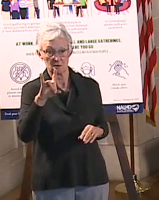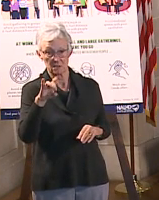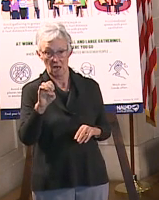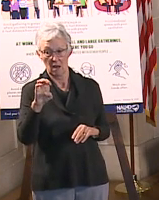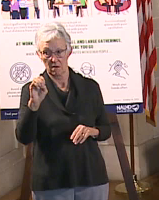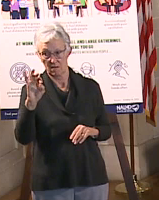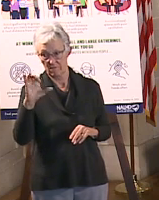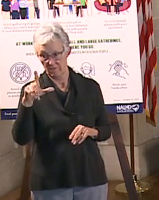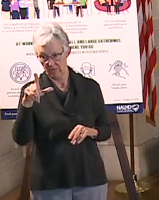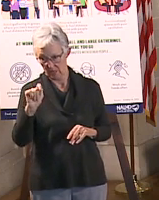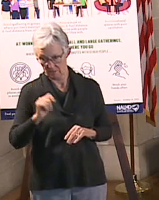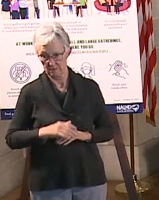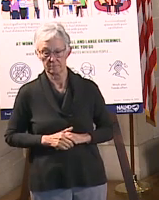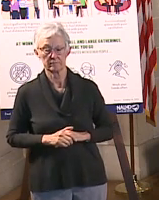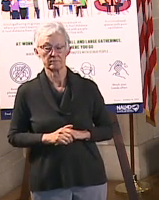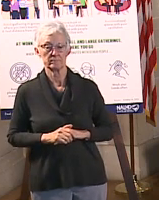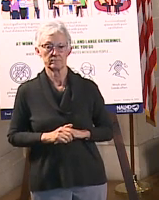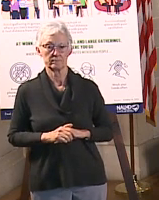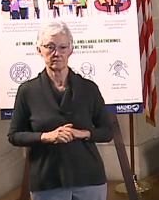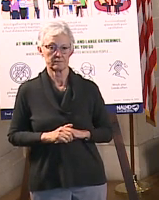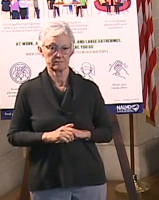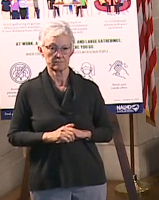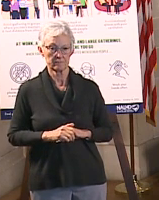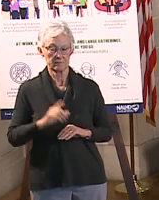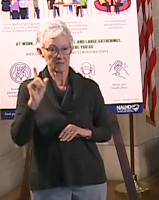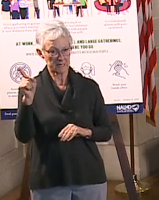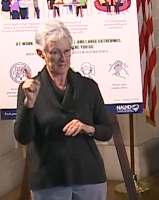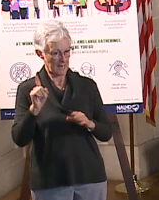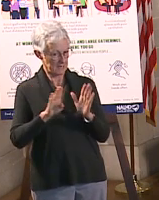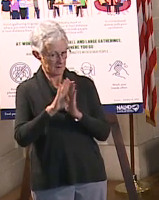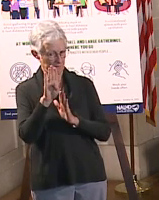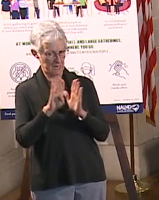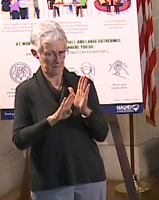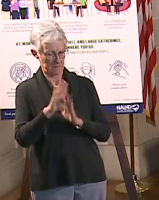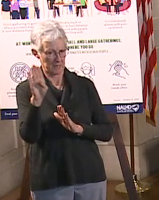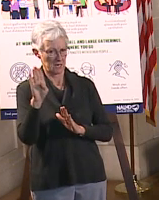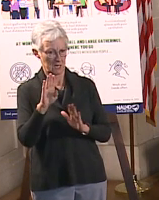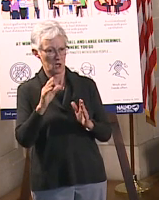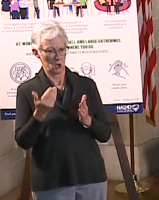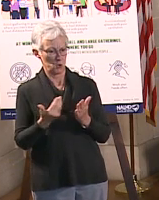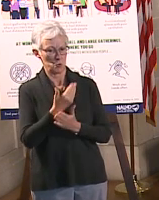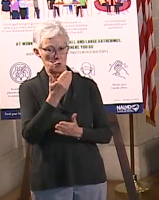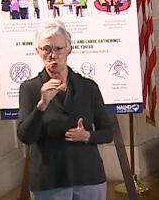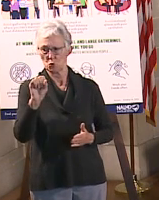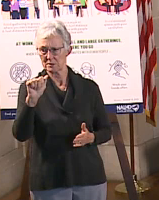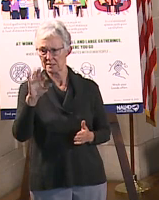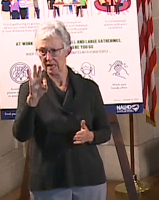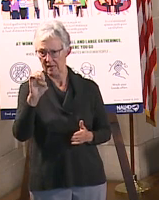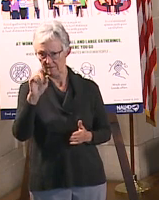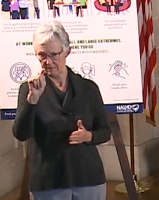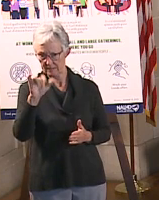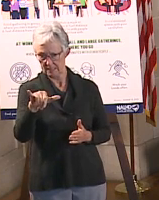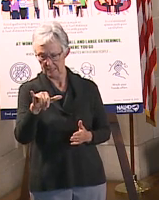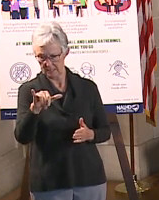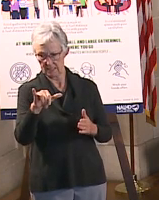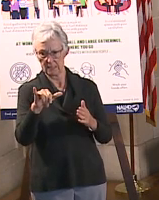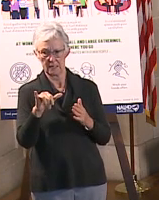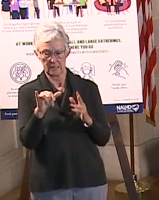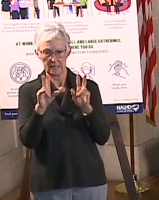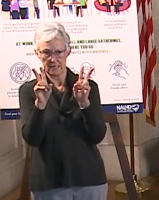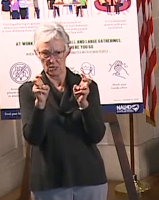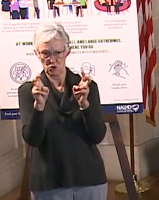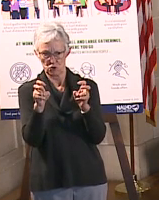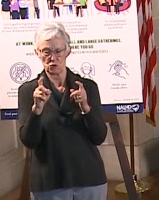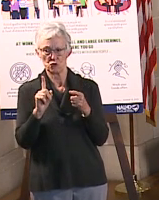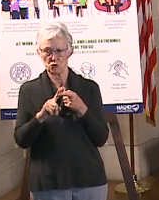new tool called vSafe. It's an additional layer of safety monitoring to increase our ability to rapidly detect any safety issues